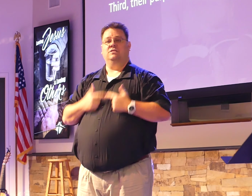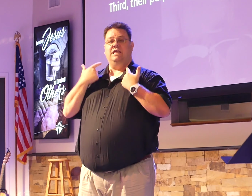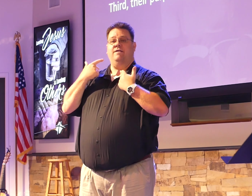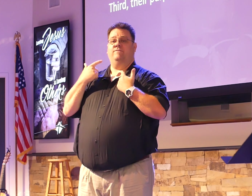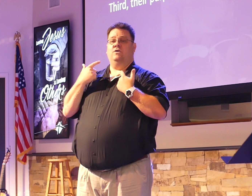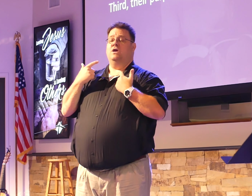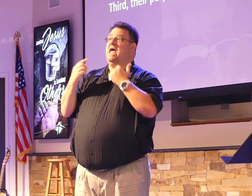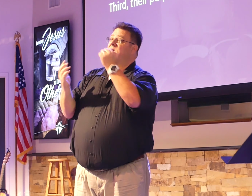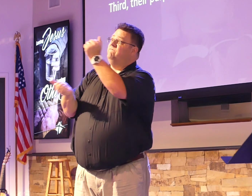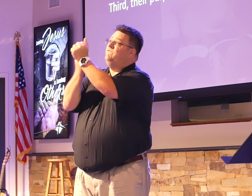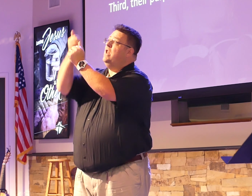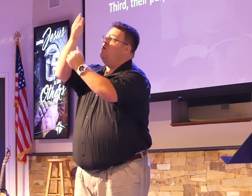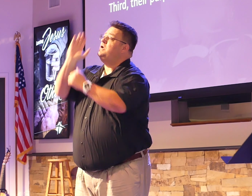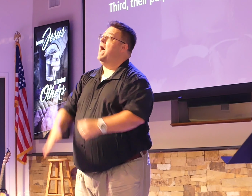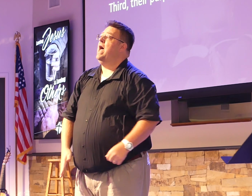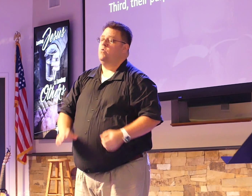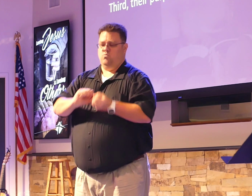Jesus shall suffer persecution.